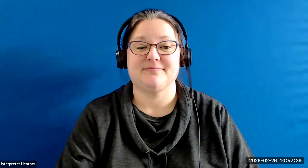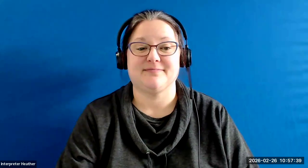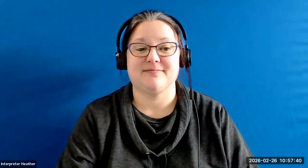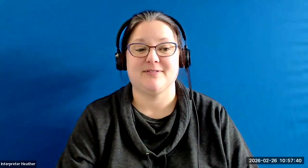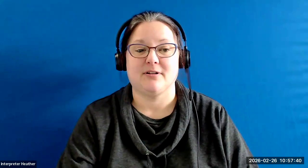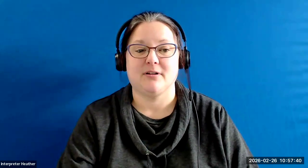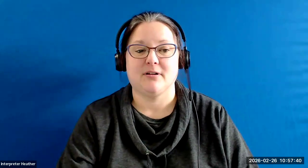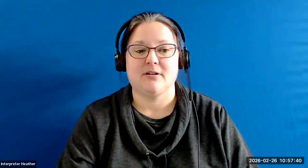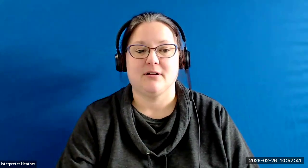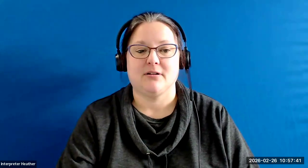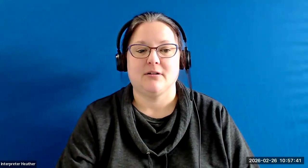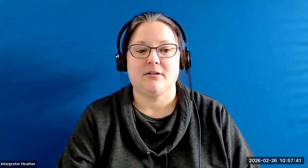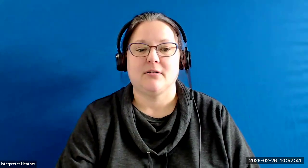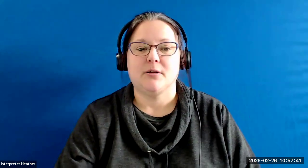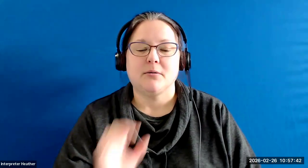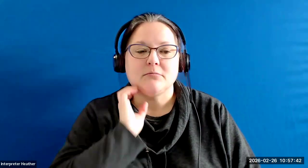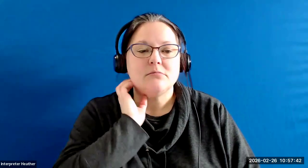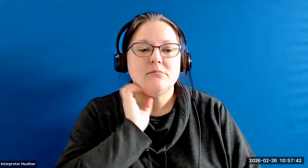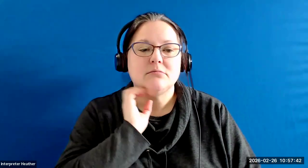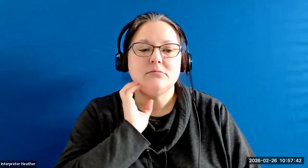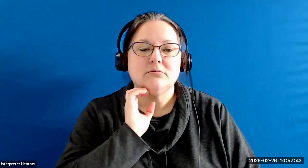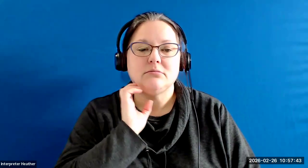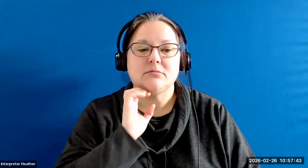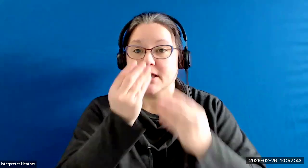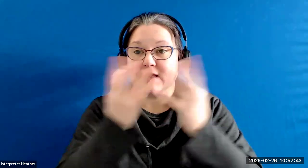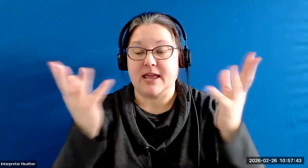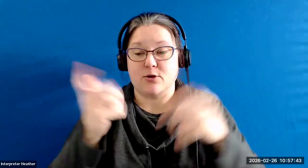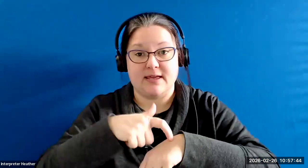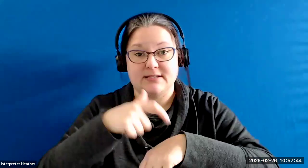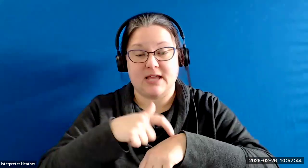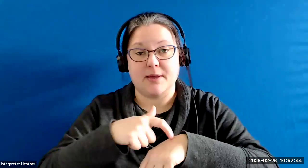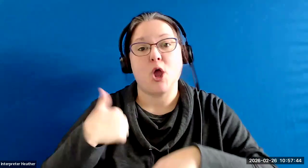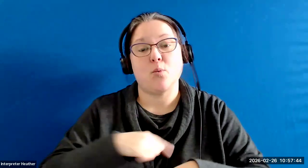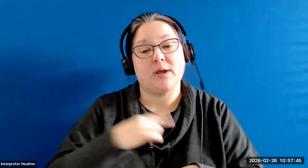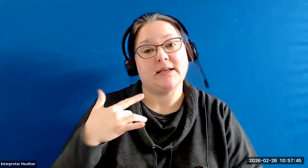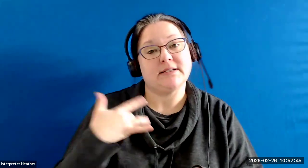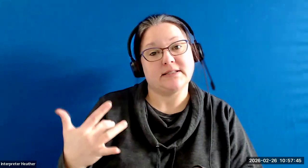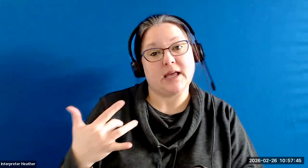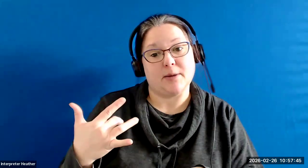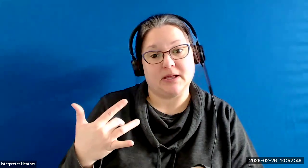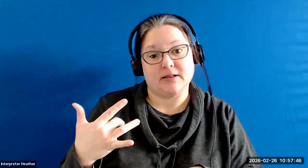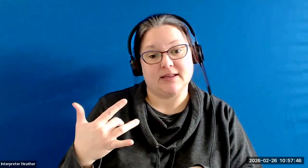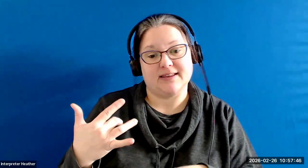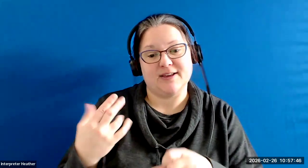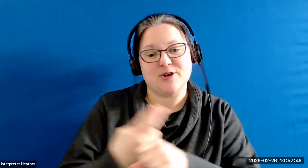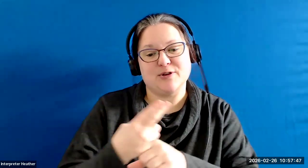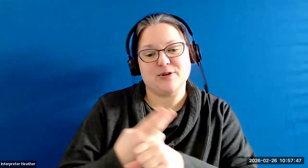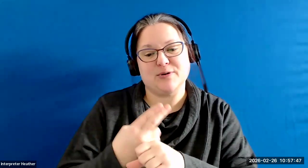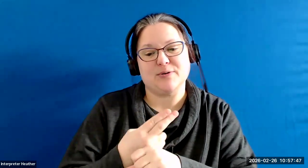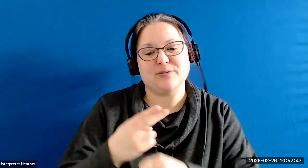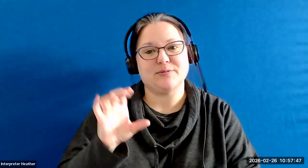uh, to give everyone an update on time, we frequently run on Crip time for